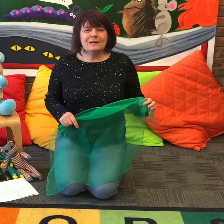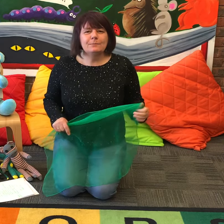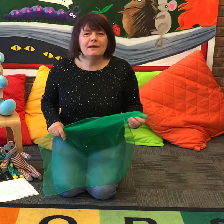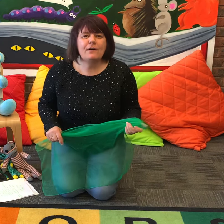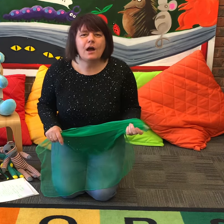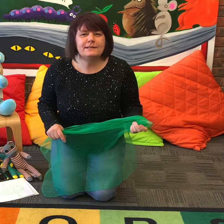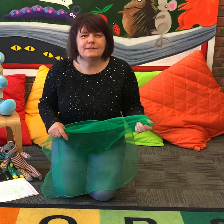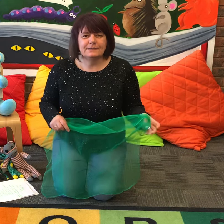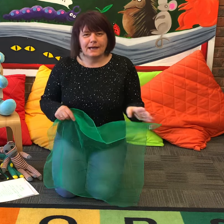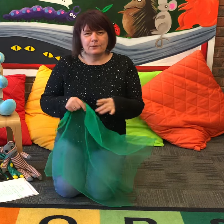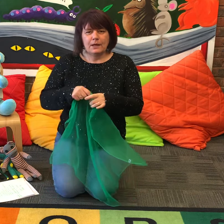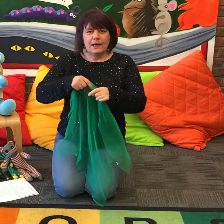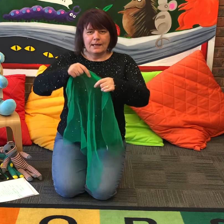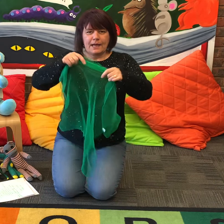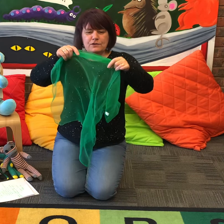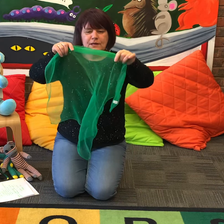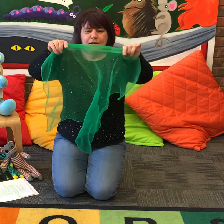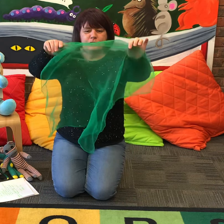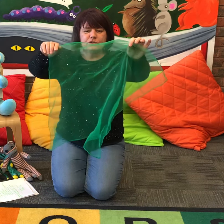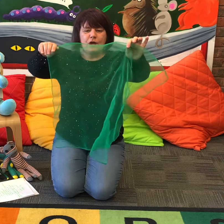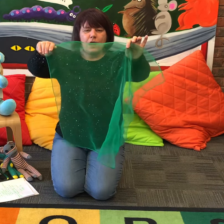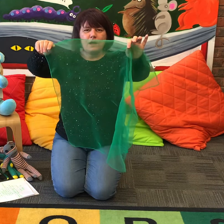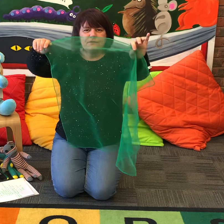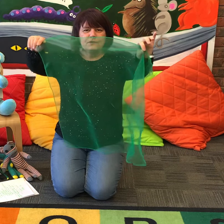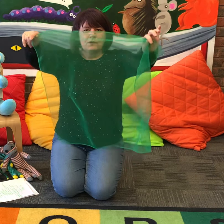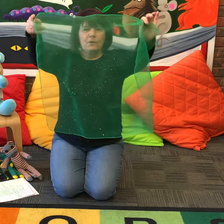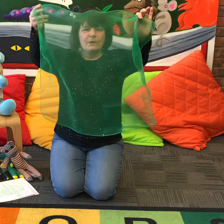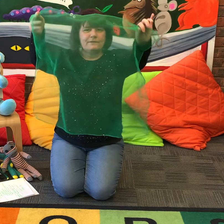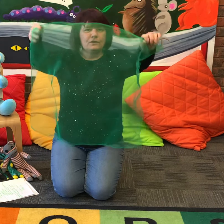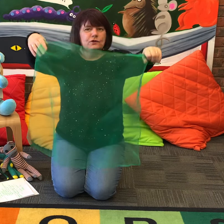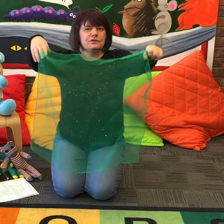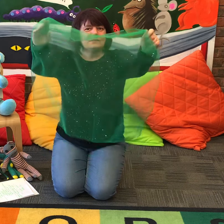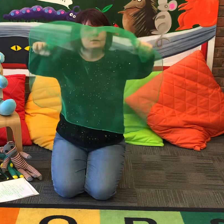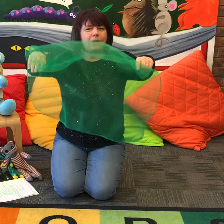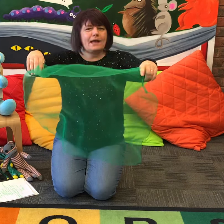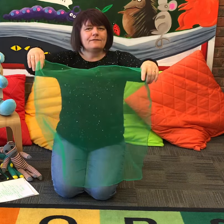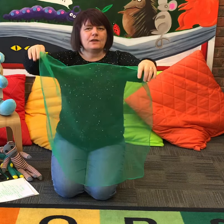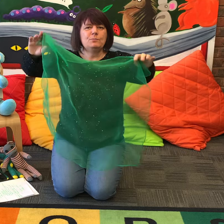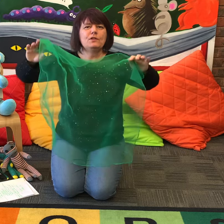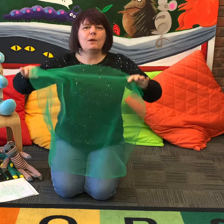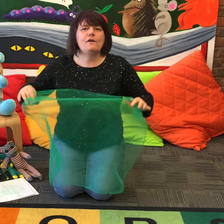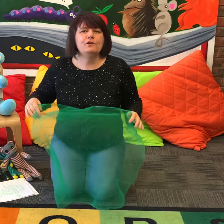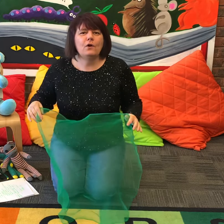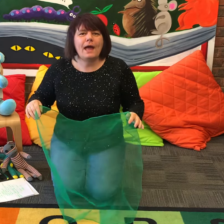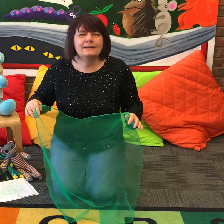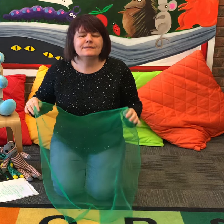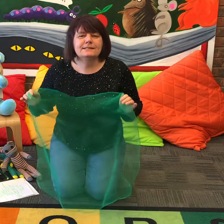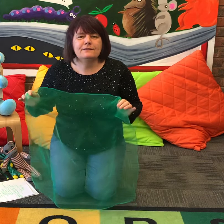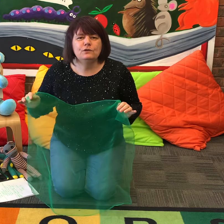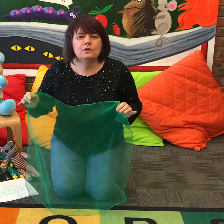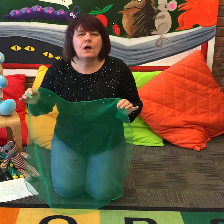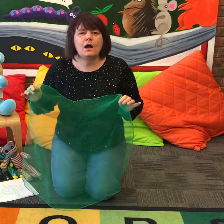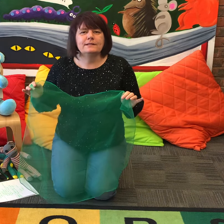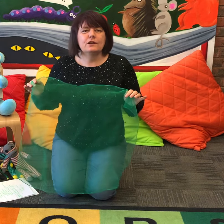bit of hiding now? Can you get your scarves or whatever you're using to wave? Can you put them over your heads and see if you can hide? Are you